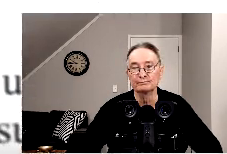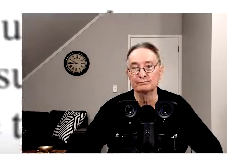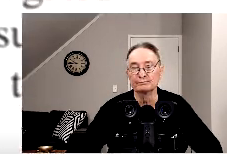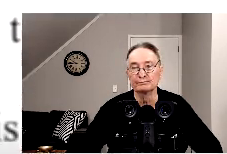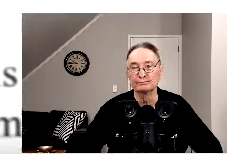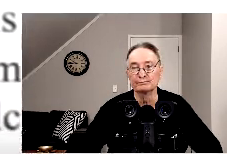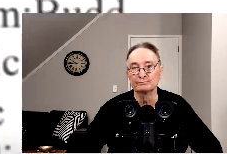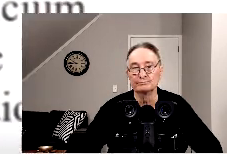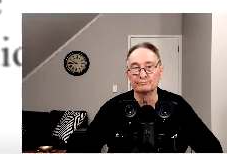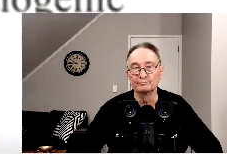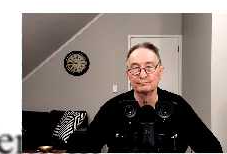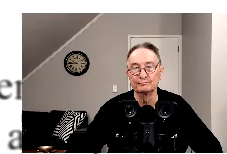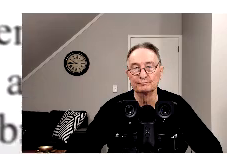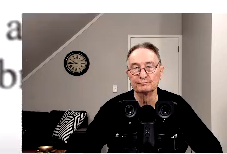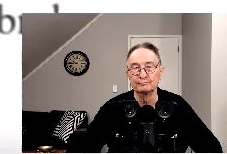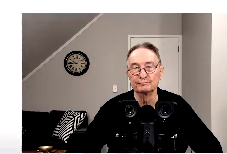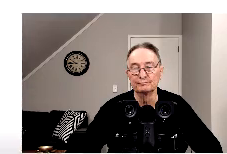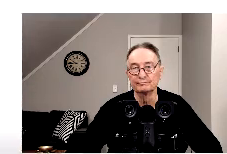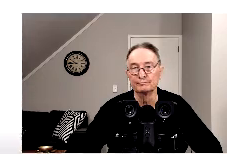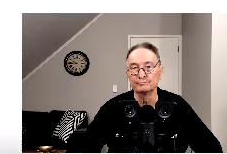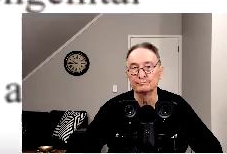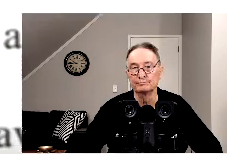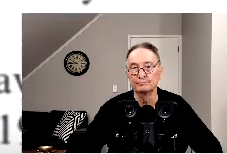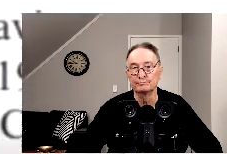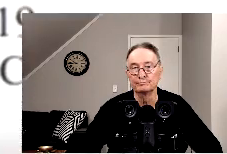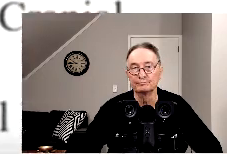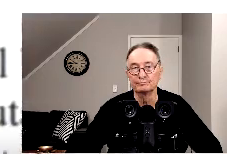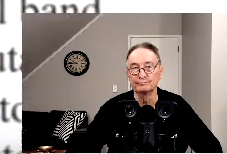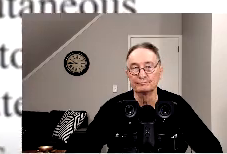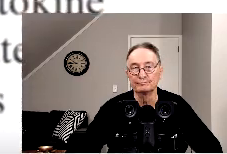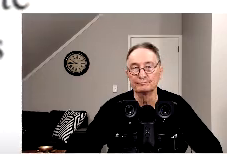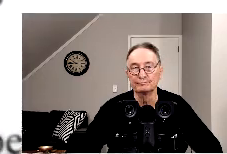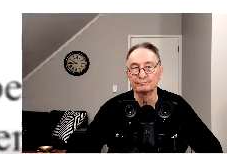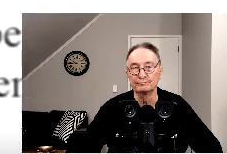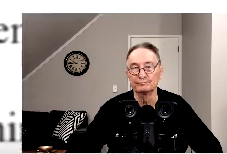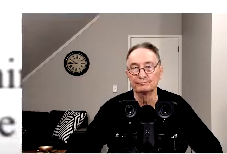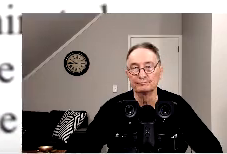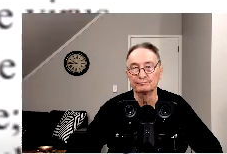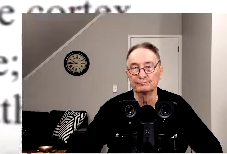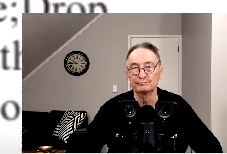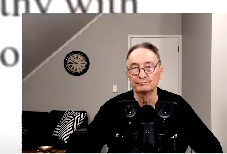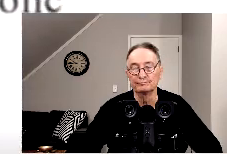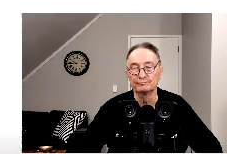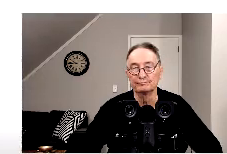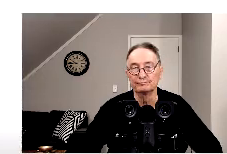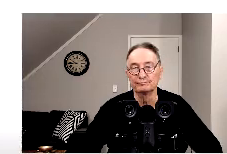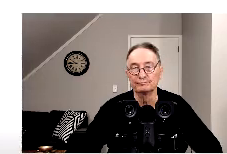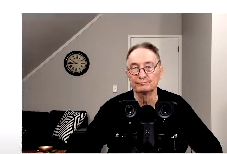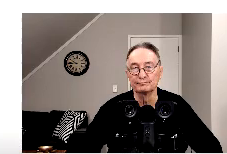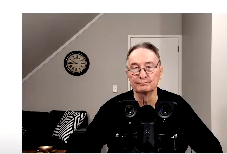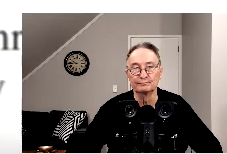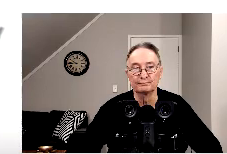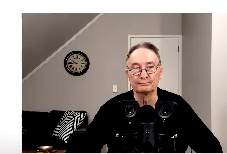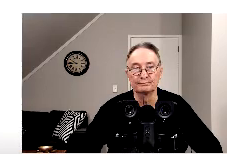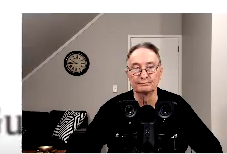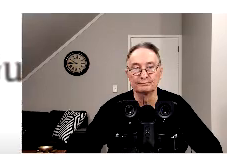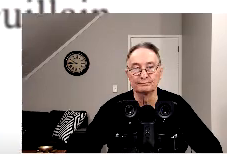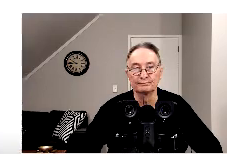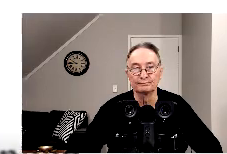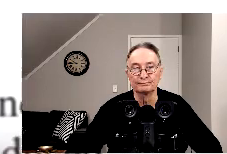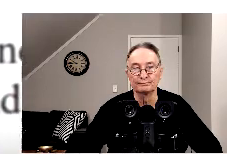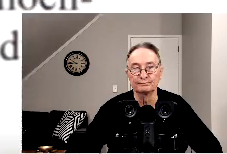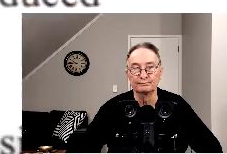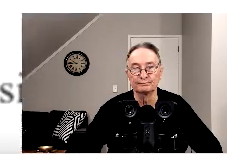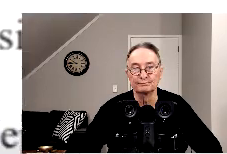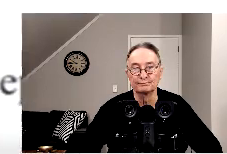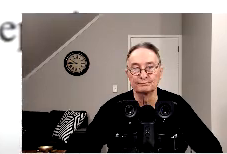have percentages, but all it does is that it has page after page of an appendix which includes the adverse events of special interest. And in that list,